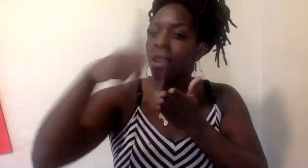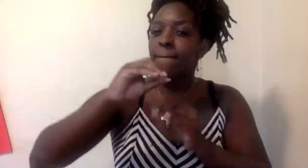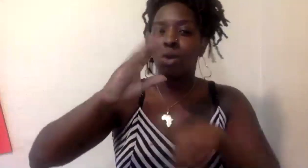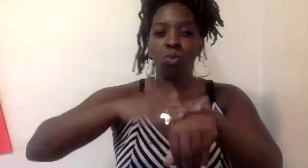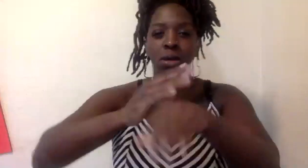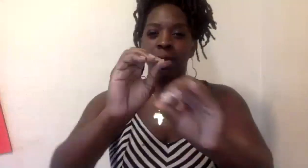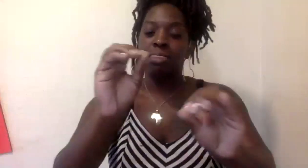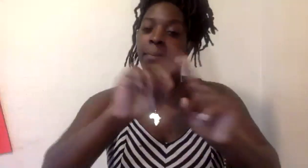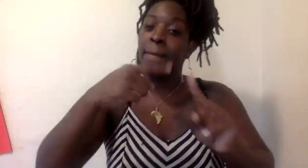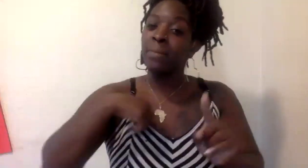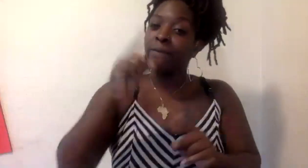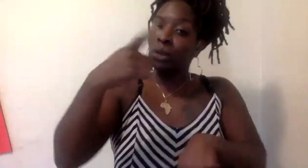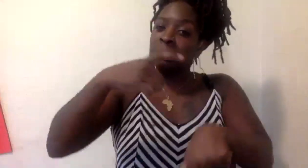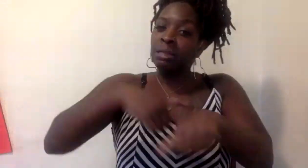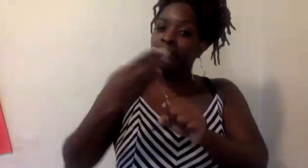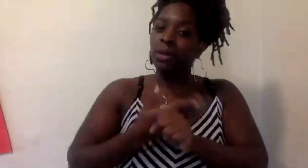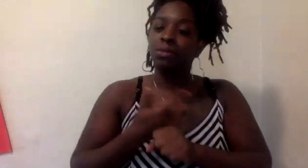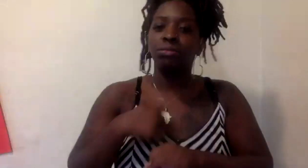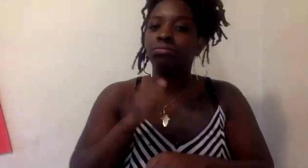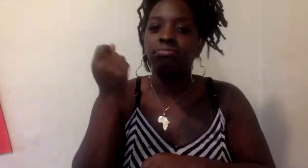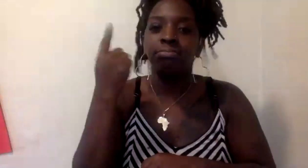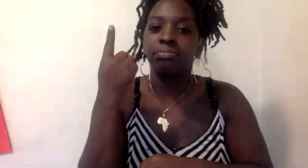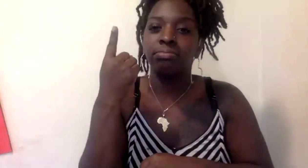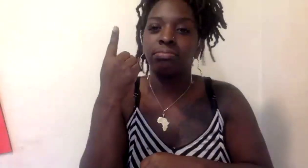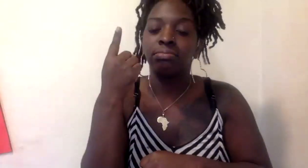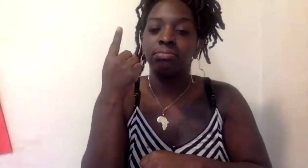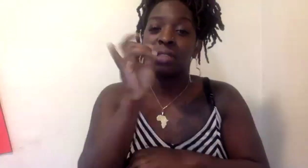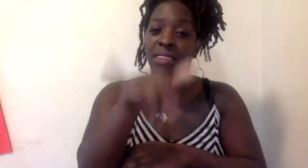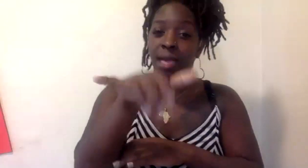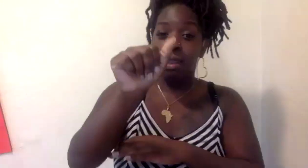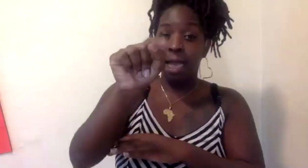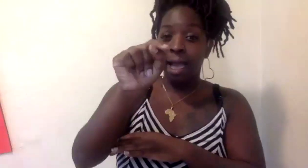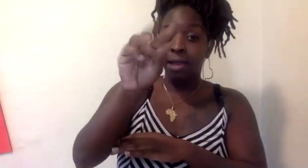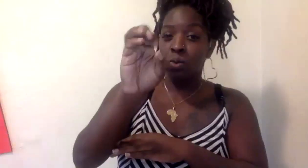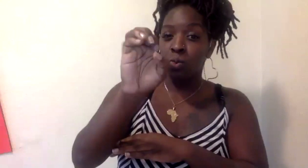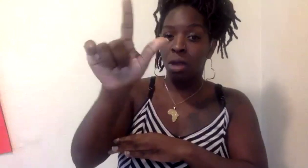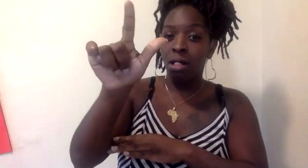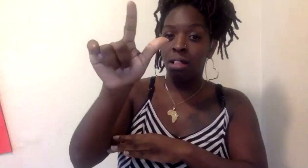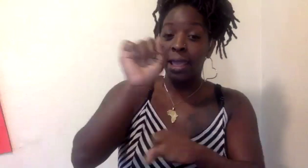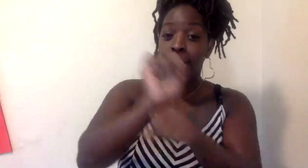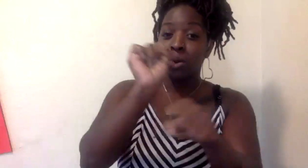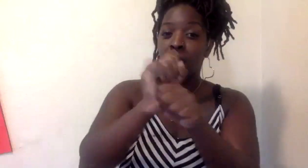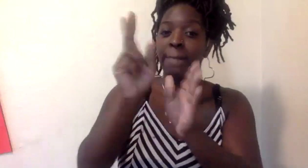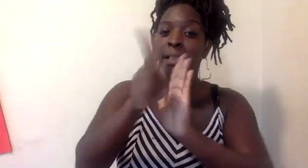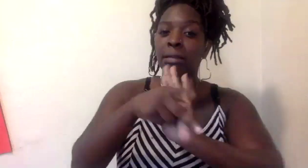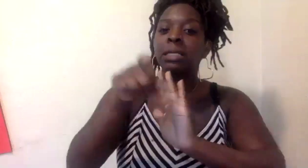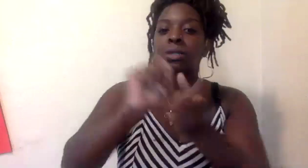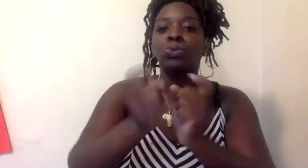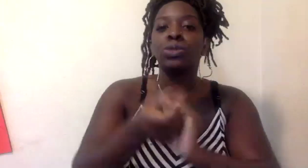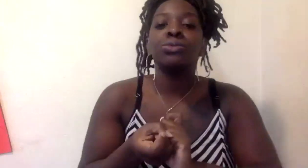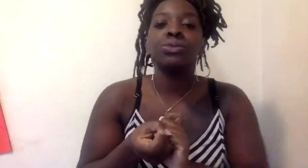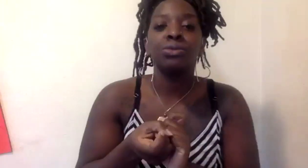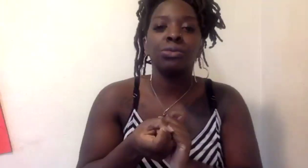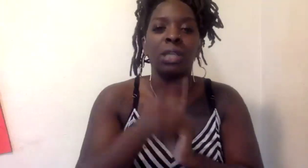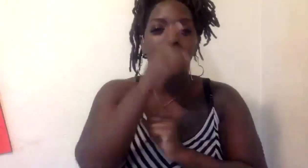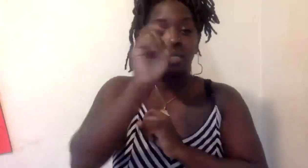No, I've never had a write-up or anything, and all of a sudden I'm fired out of the blue. Now, I understand that the